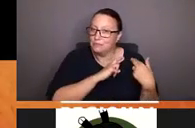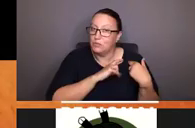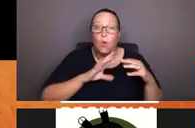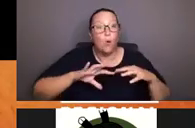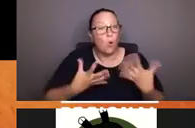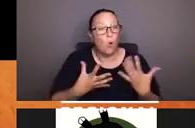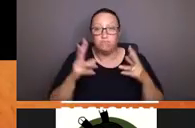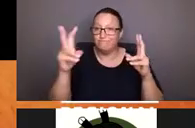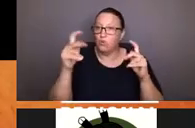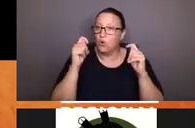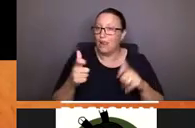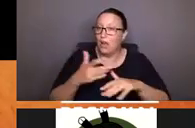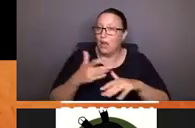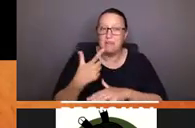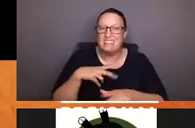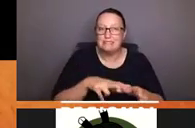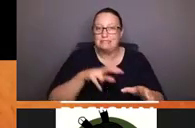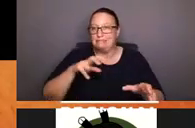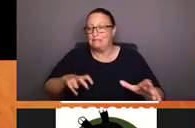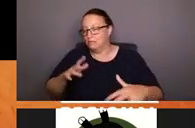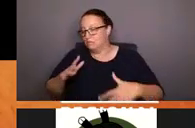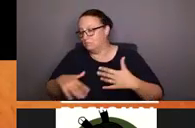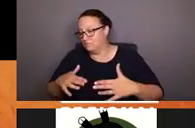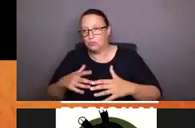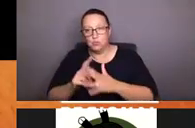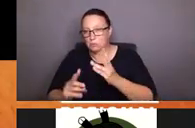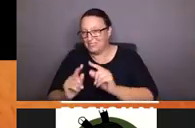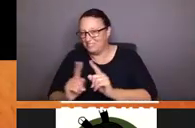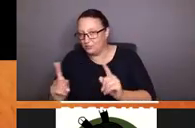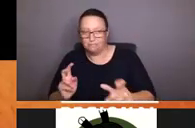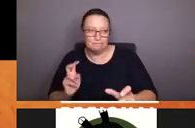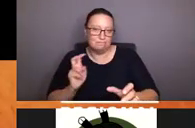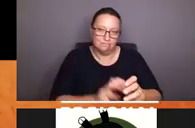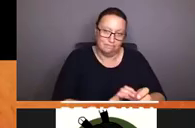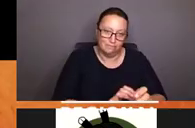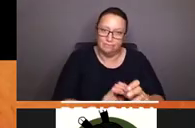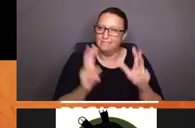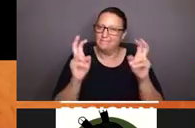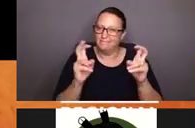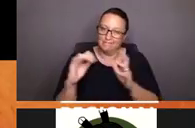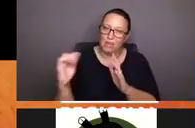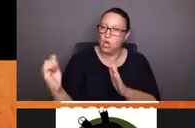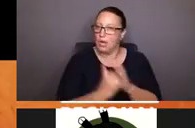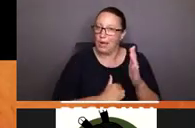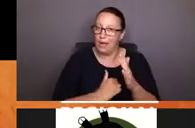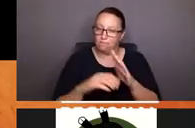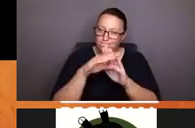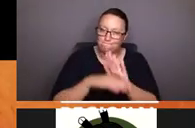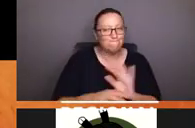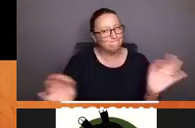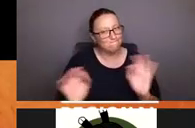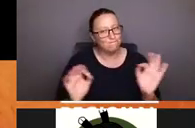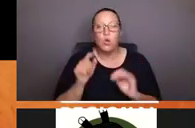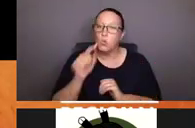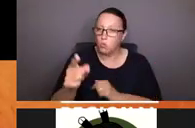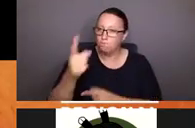early career because you've had to take some time away from your practice. There are no hard and fast rules, but we will want to hear from you about